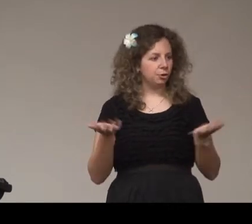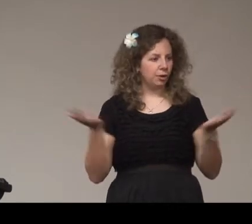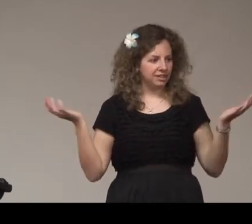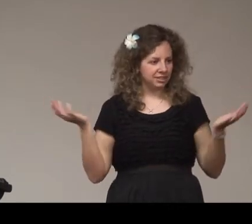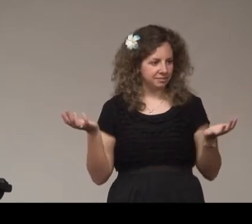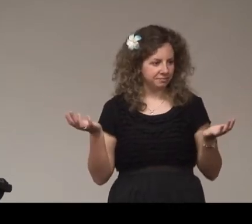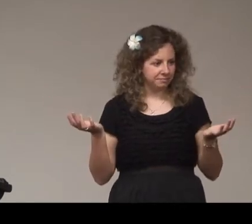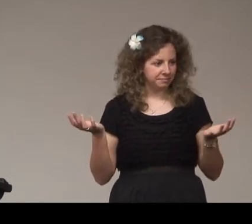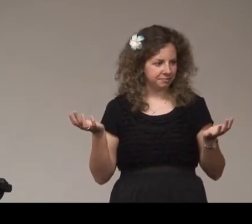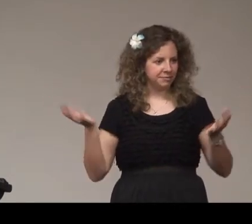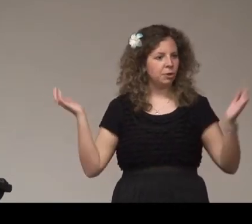what,